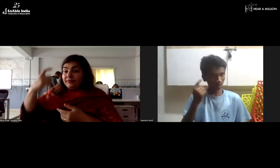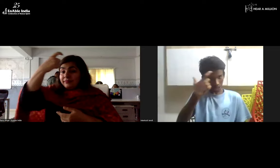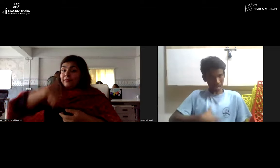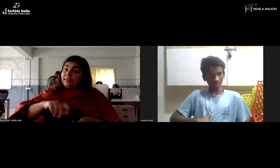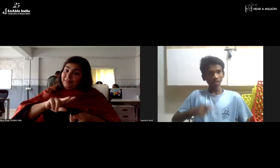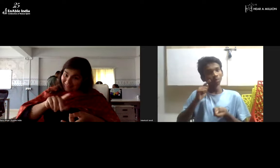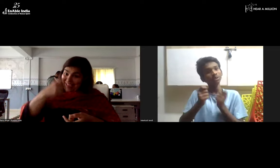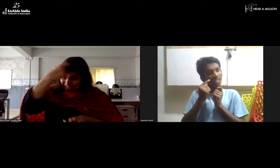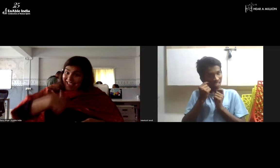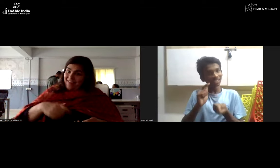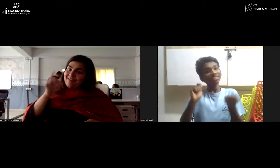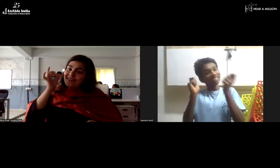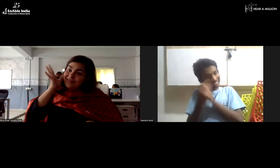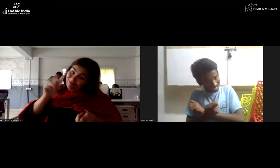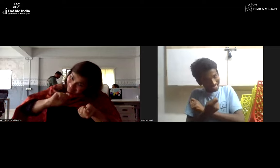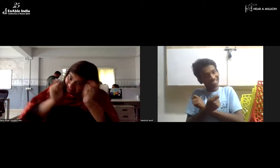Yes.